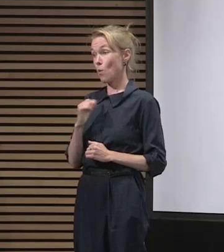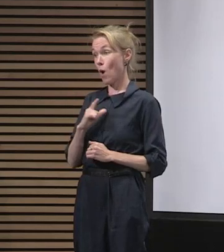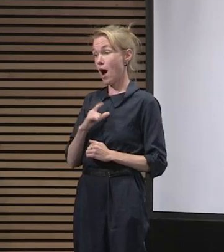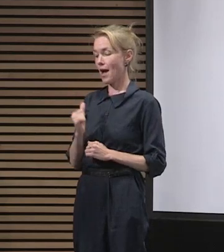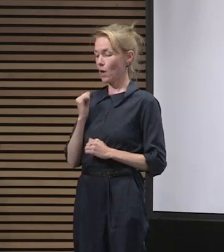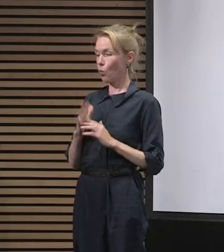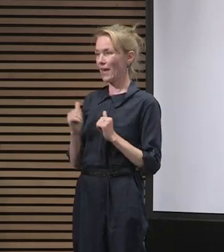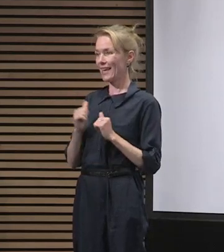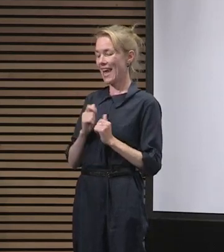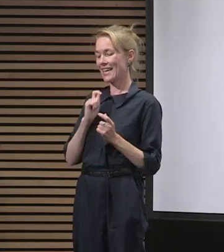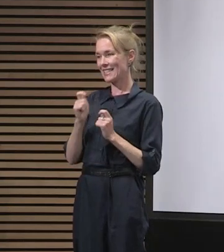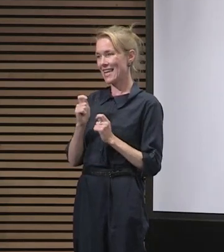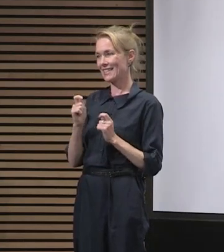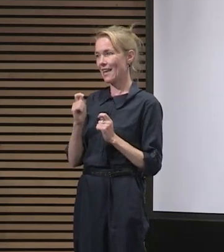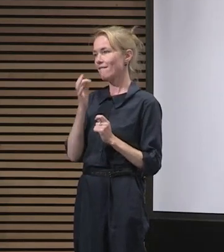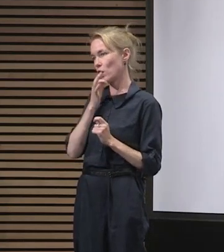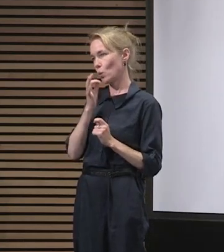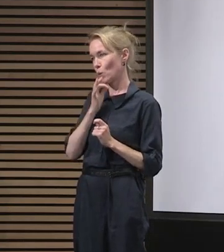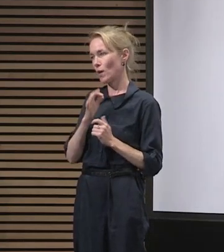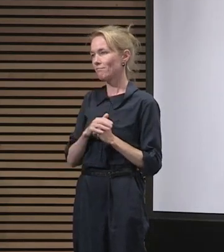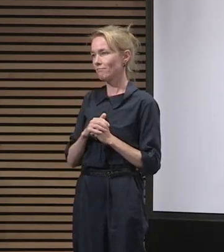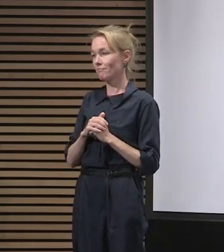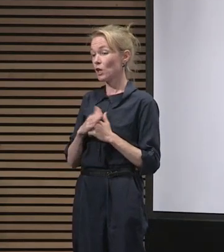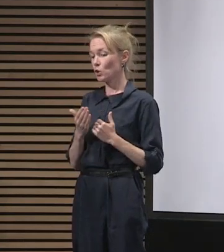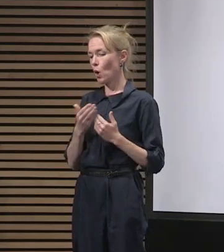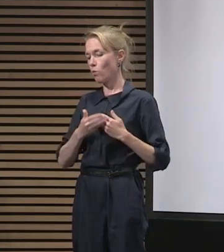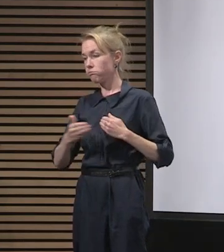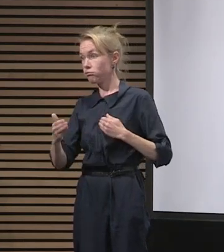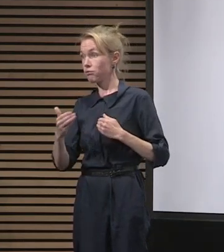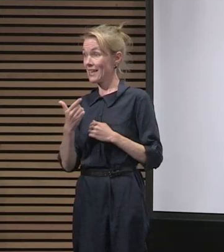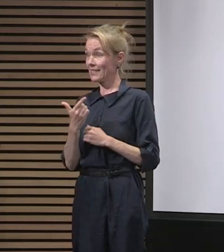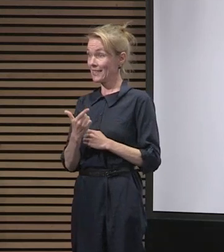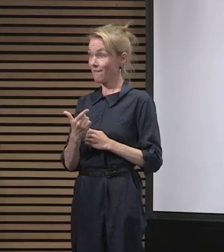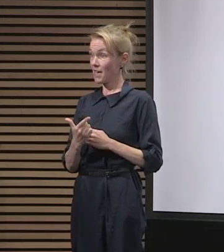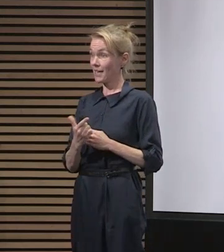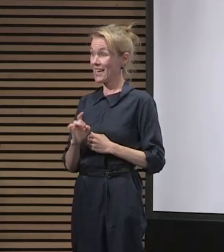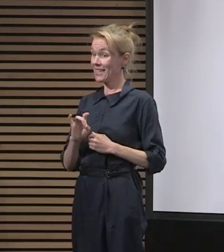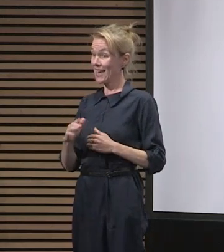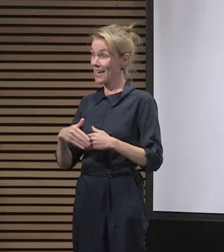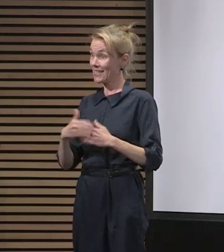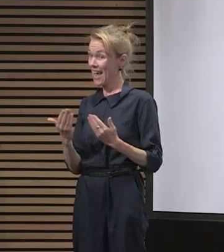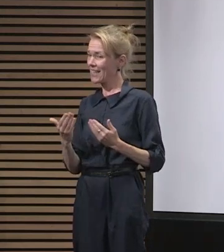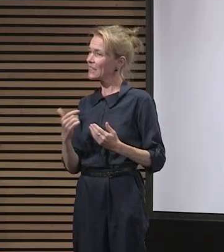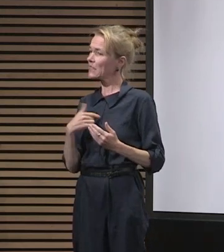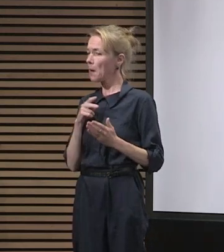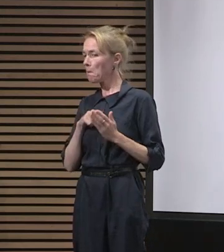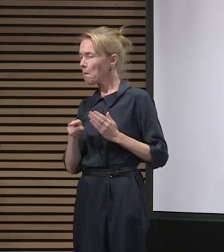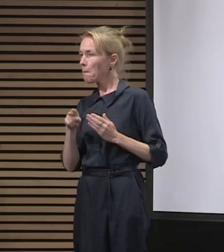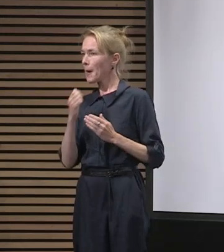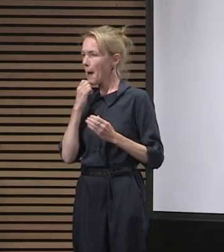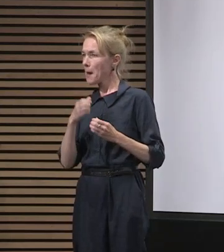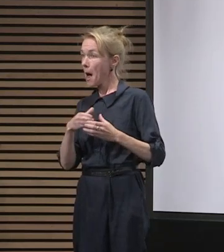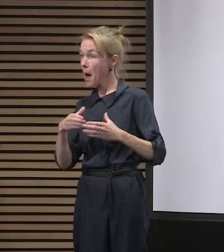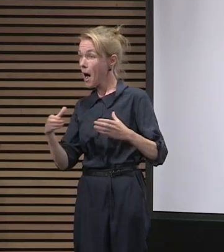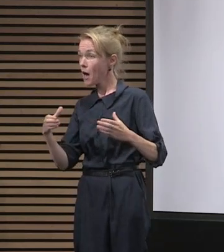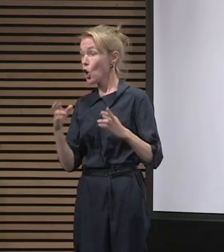of cases will continue to increase over the coming 7 to 10 days. Then our hope is they would start to decline, particularly